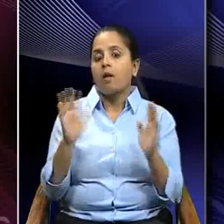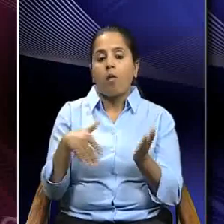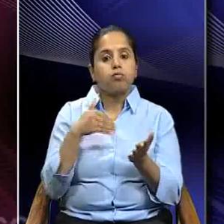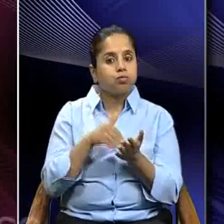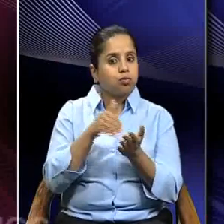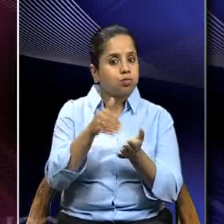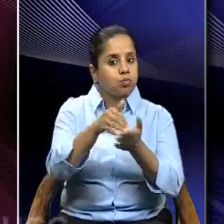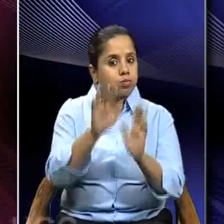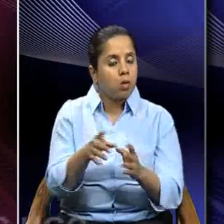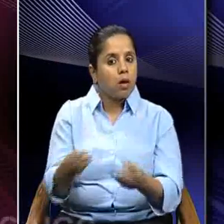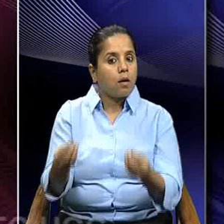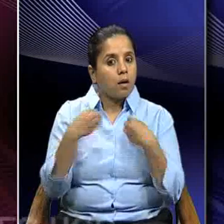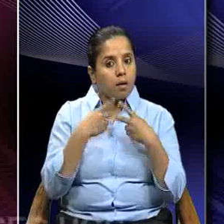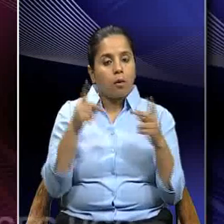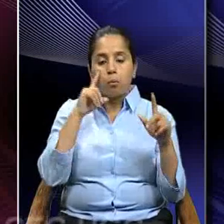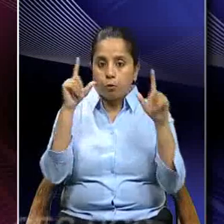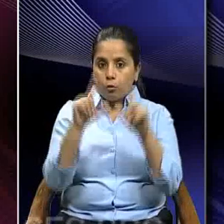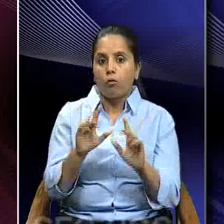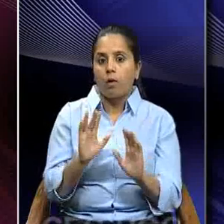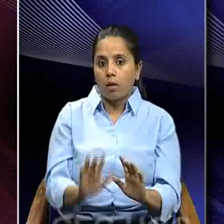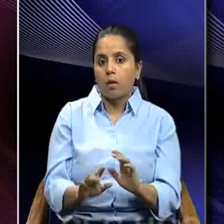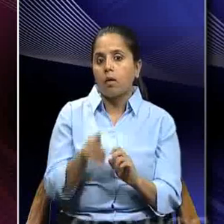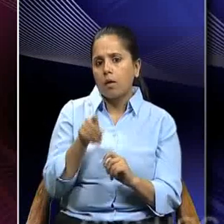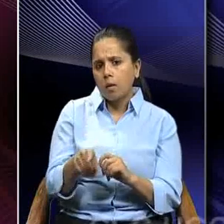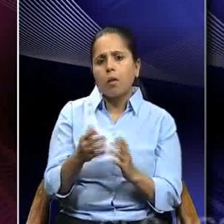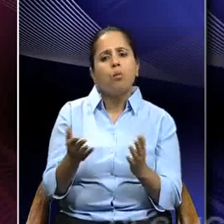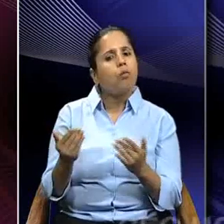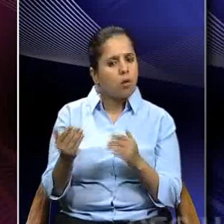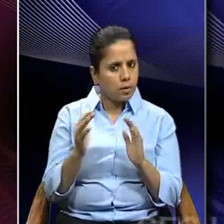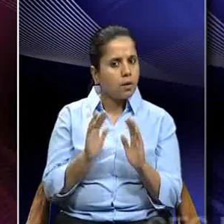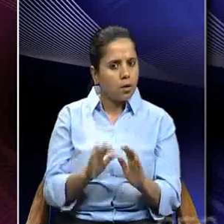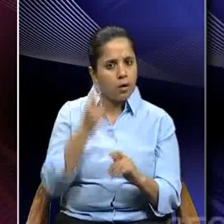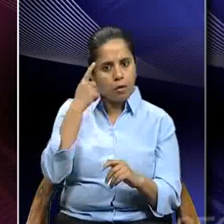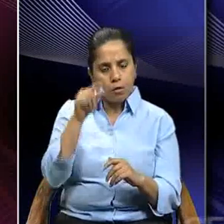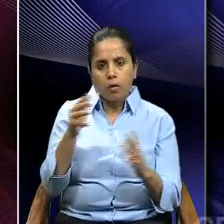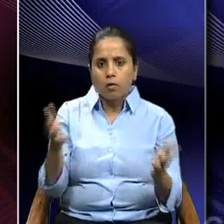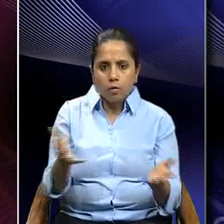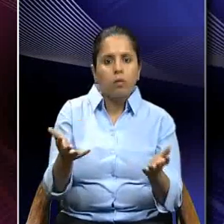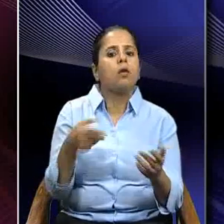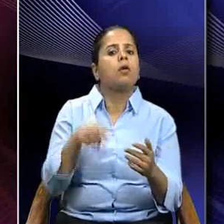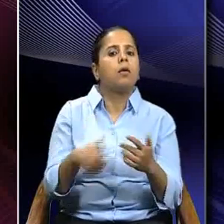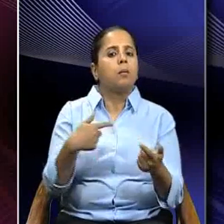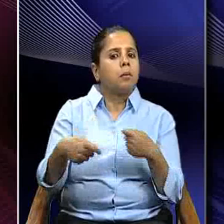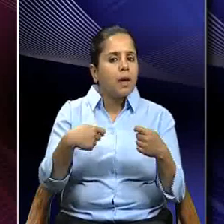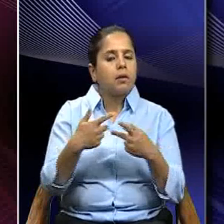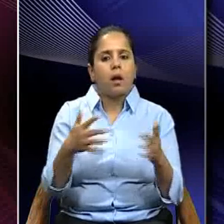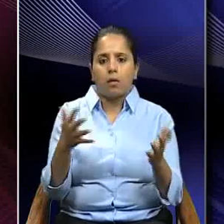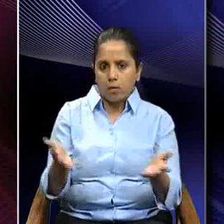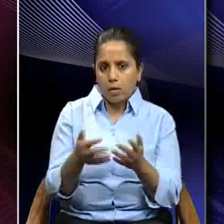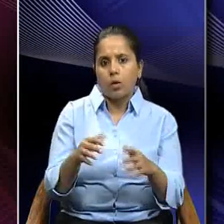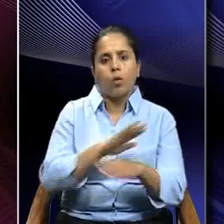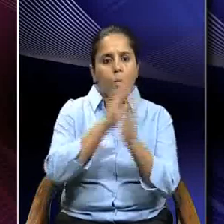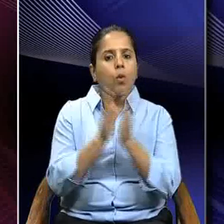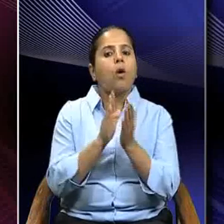which offer empirical evidence that it is very much possible to build an enterprise which is based on holistic models